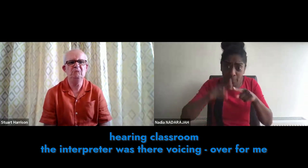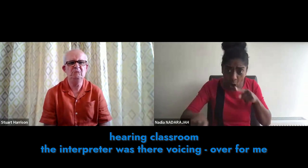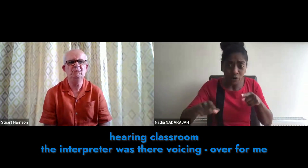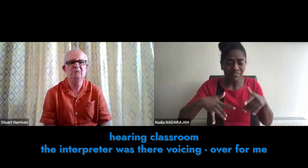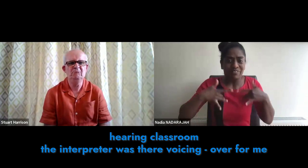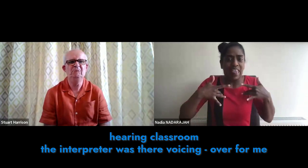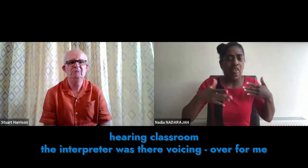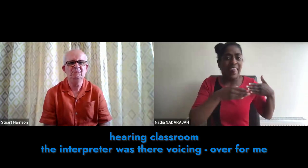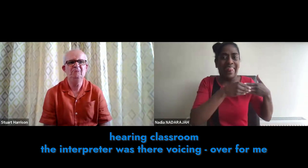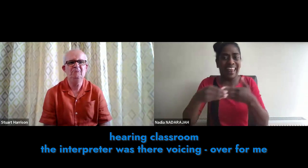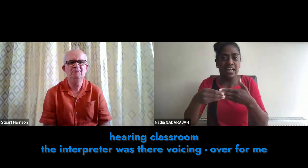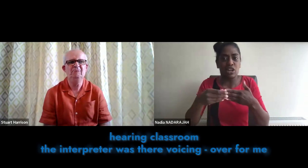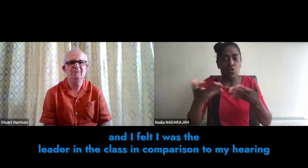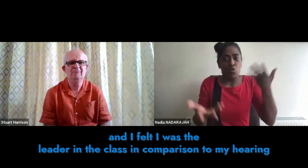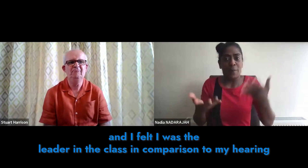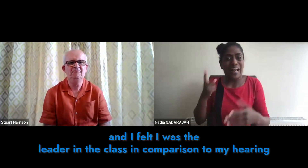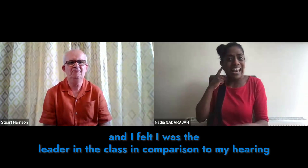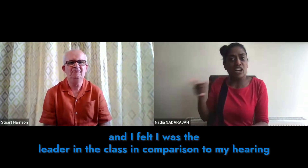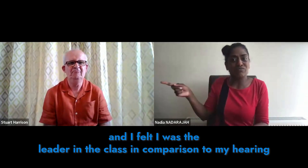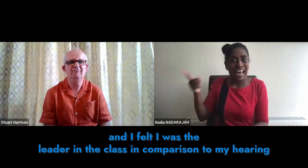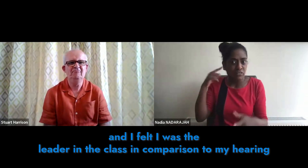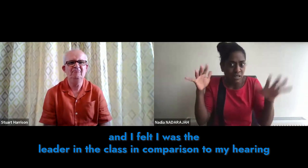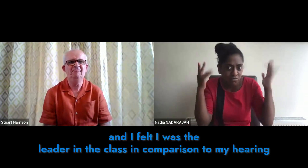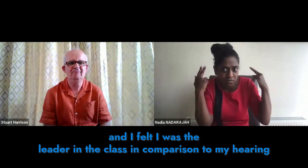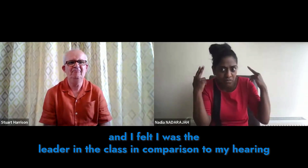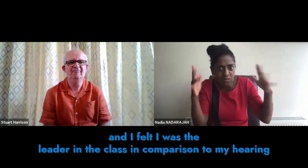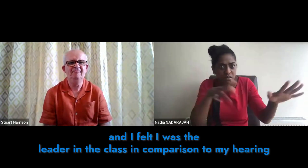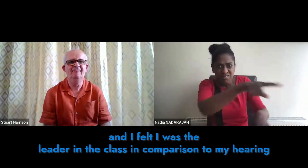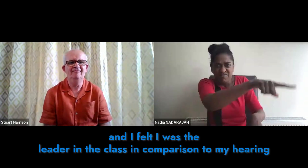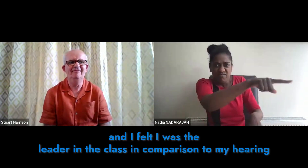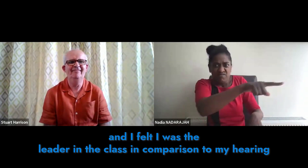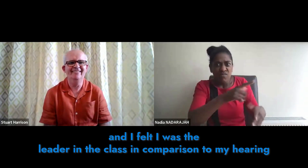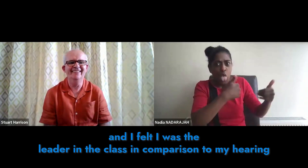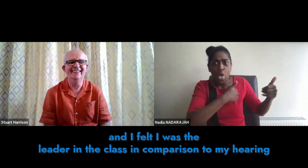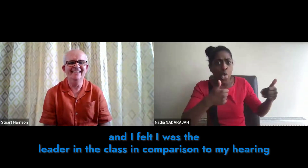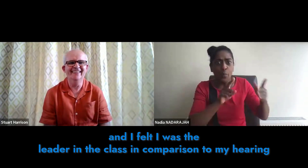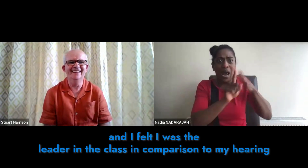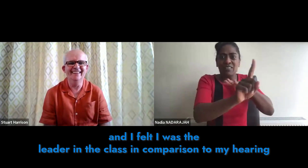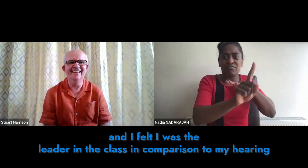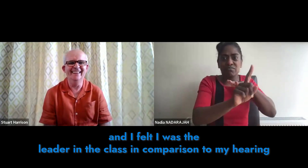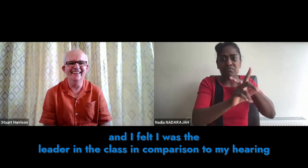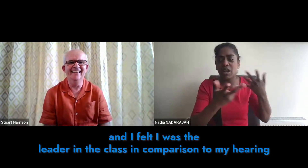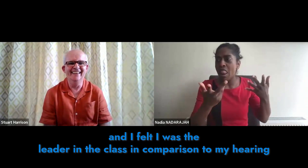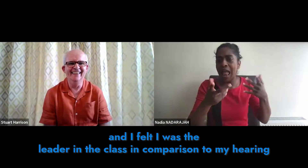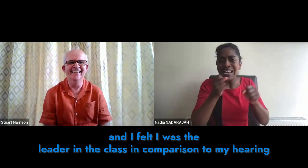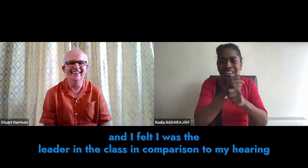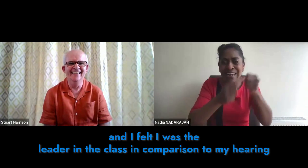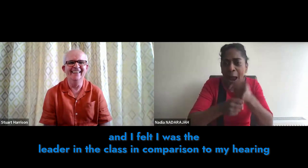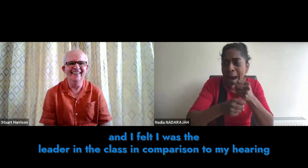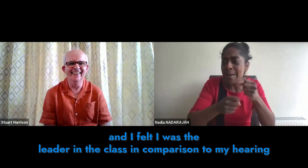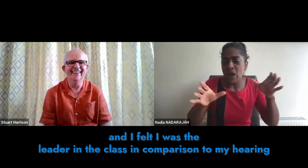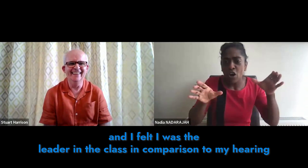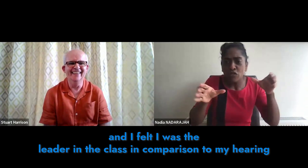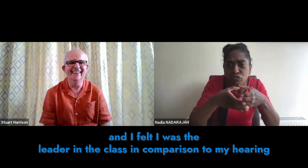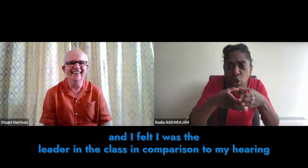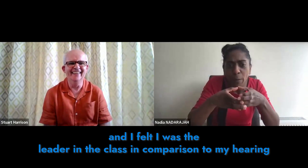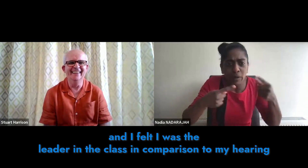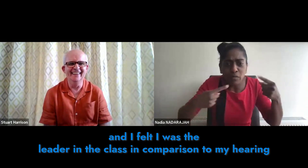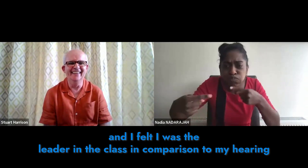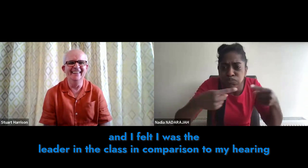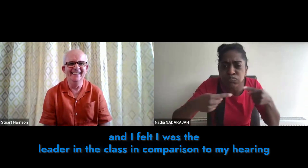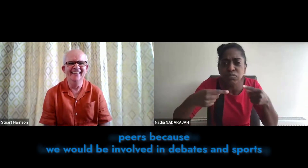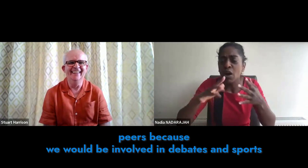there voicing over me, and I felt I was the leader in the class in comparison to